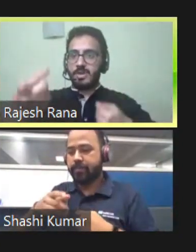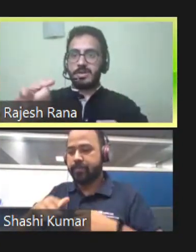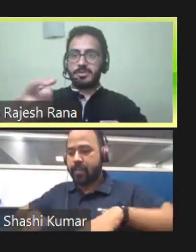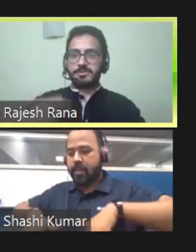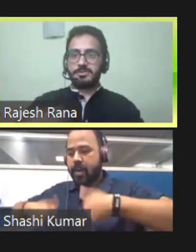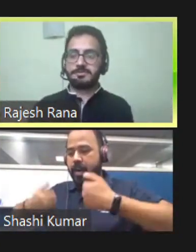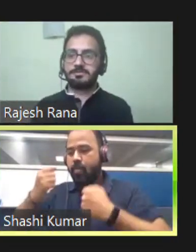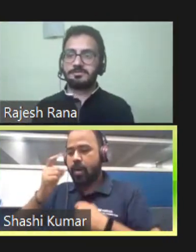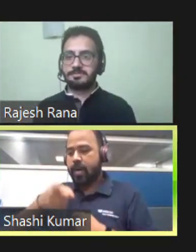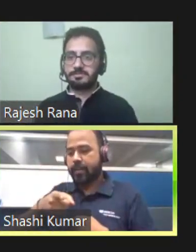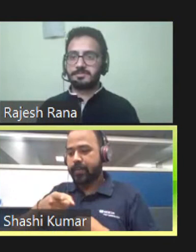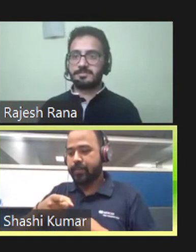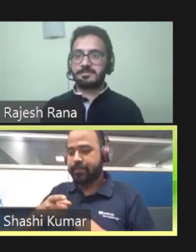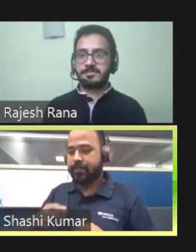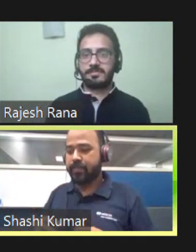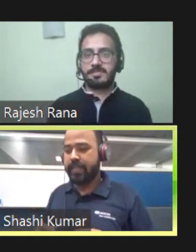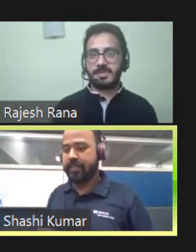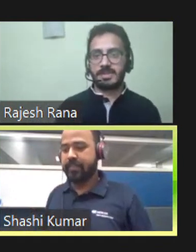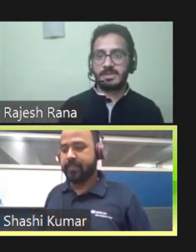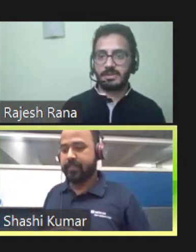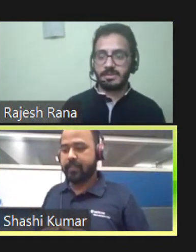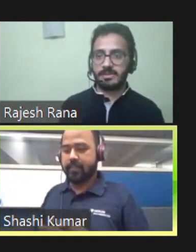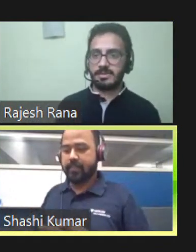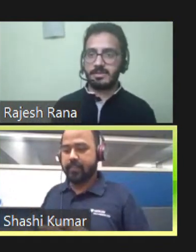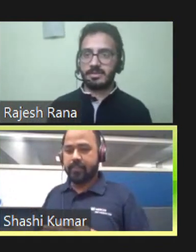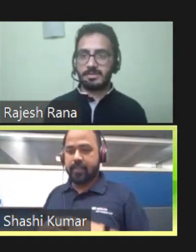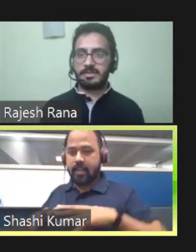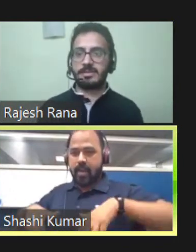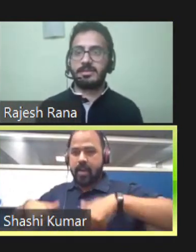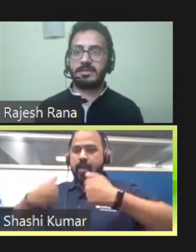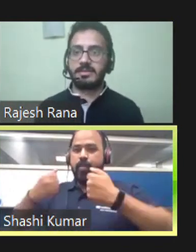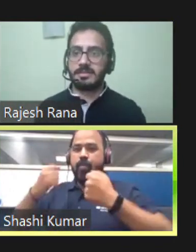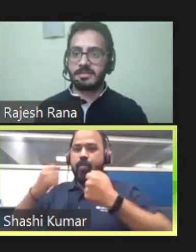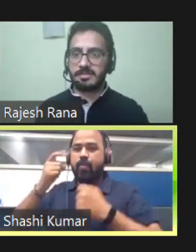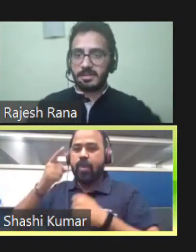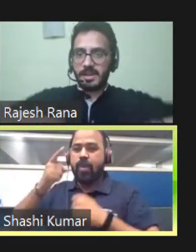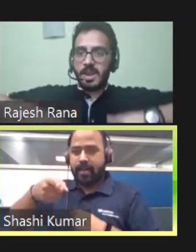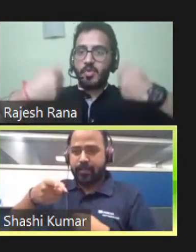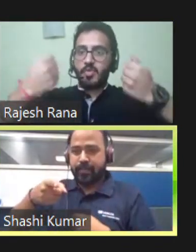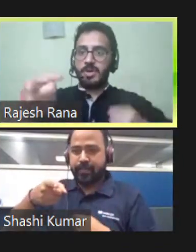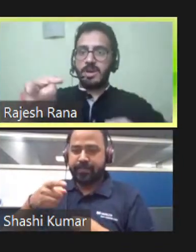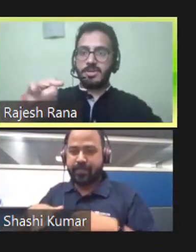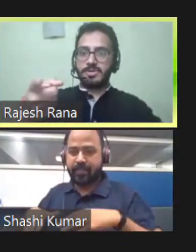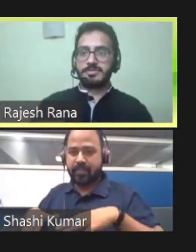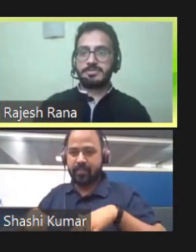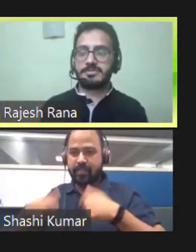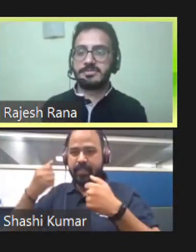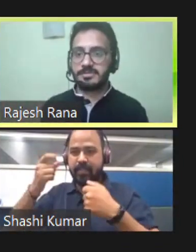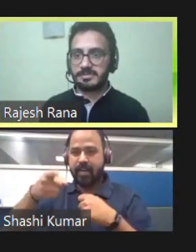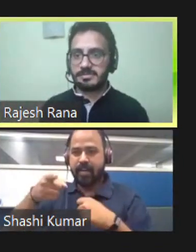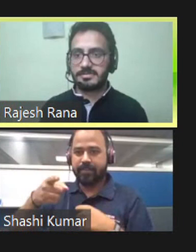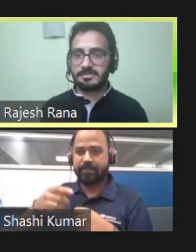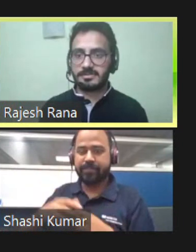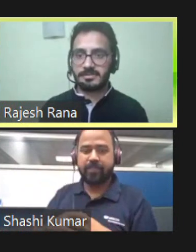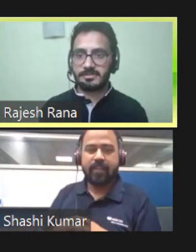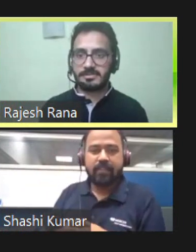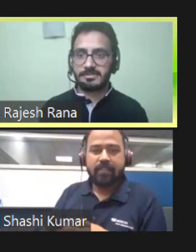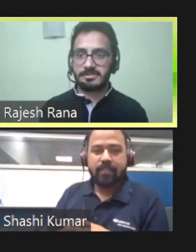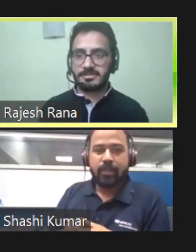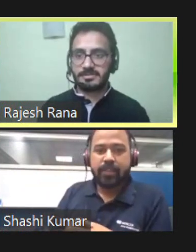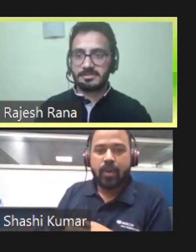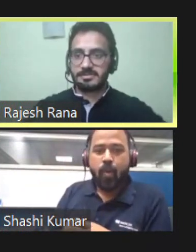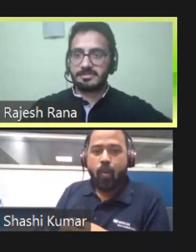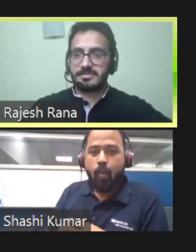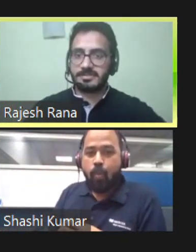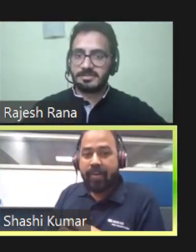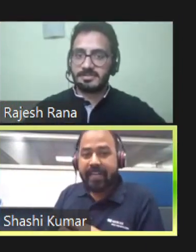How are you? How, right? How are you? How are you?